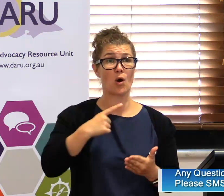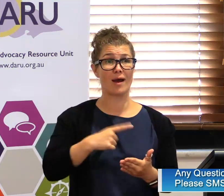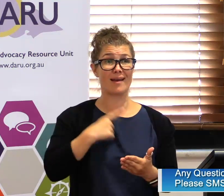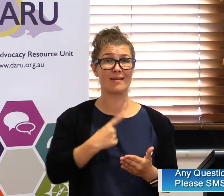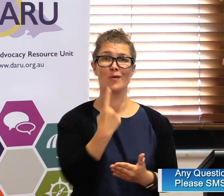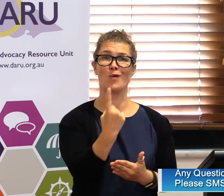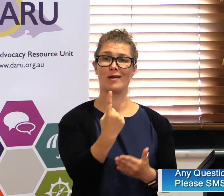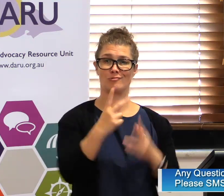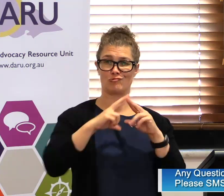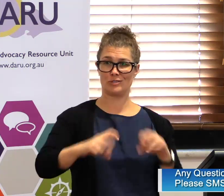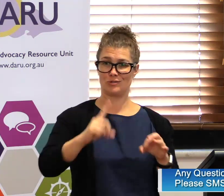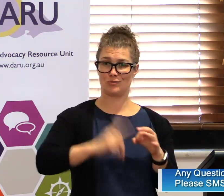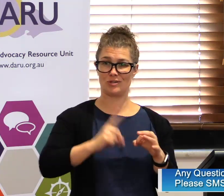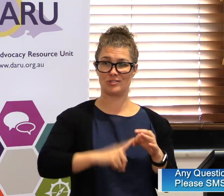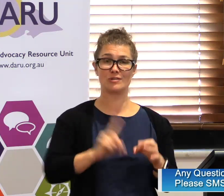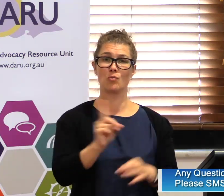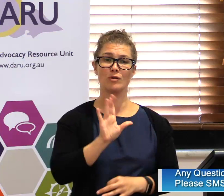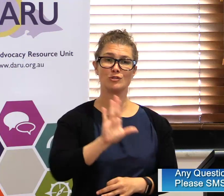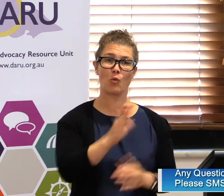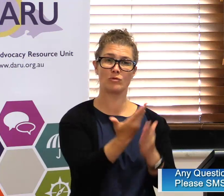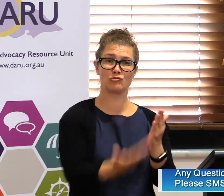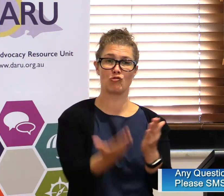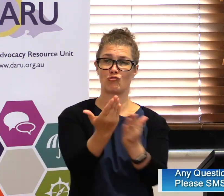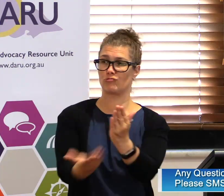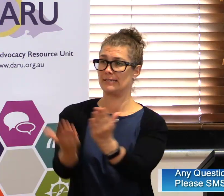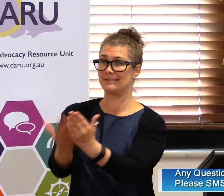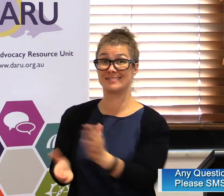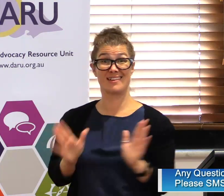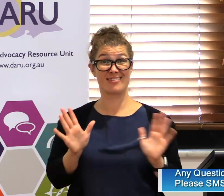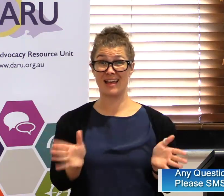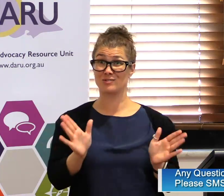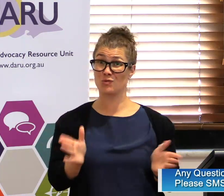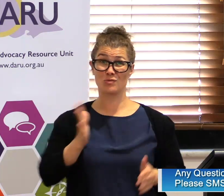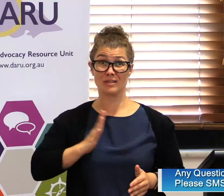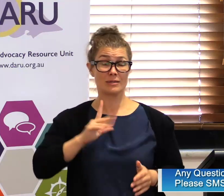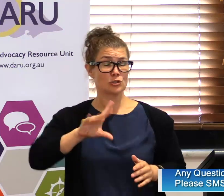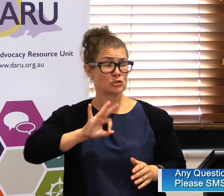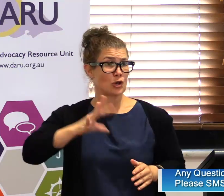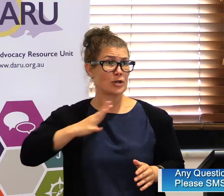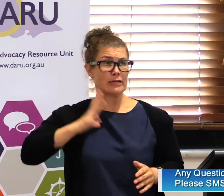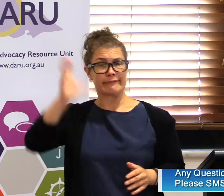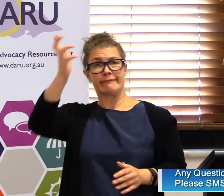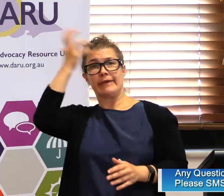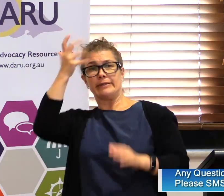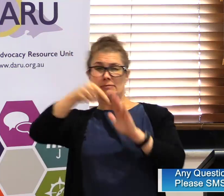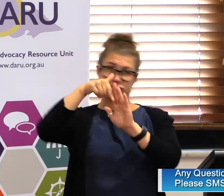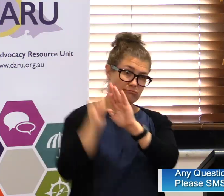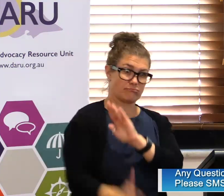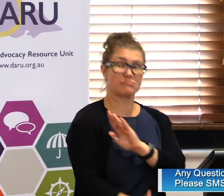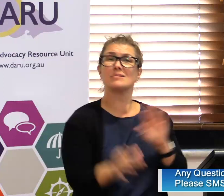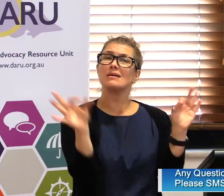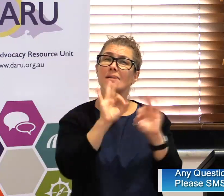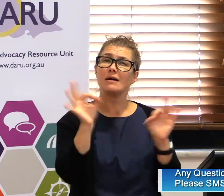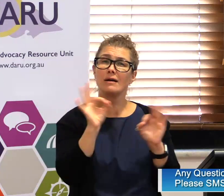question. What is your story? That is as complex as we needed to make it. And I think this is, we can often make